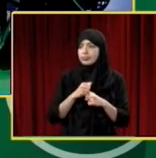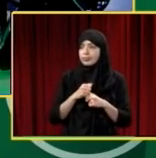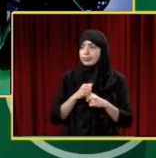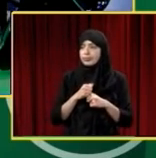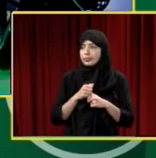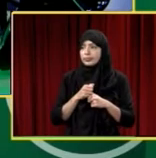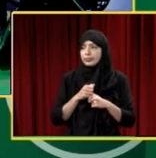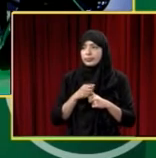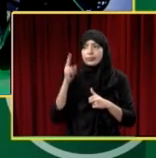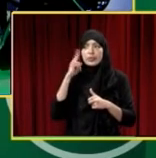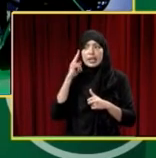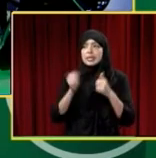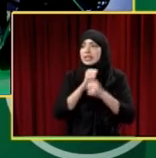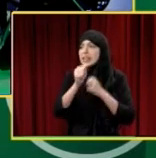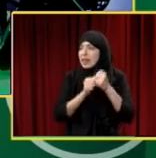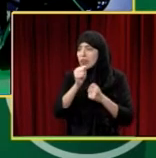Very briefly.